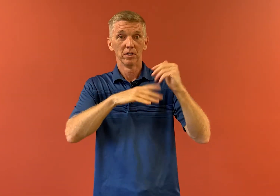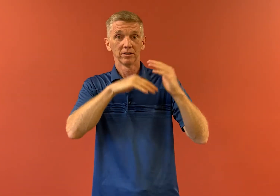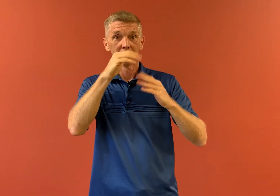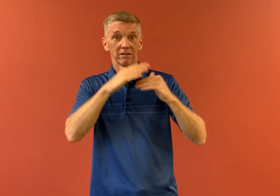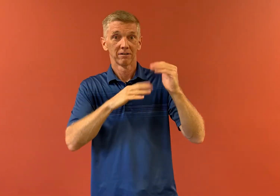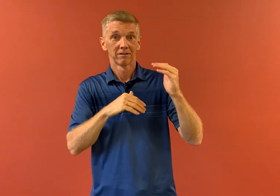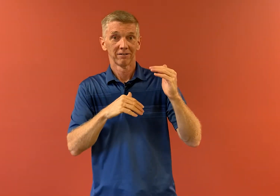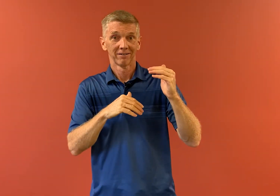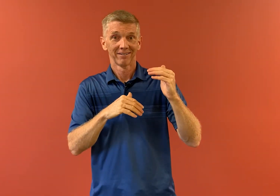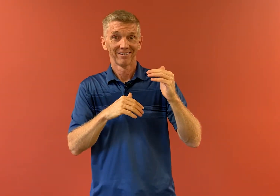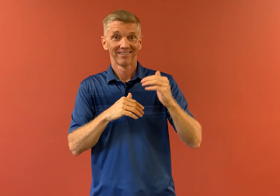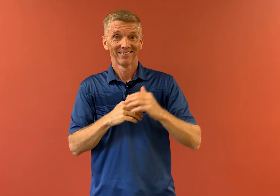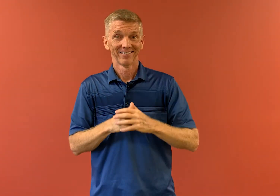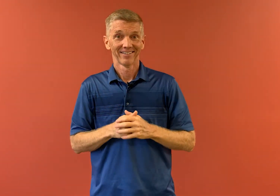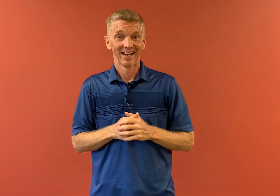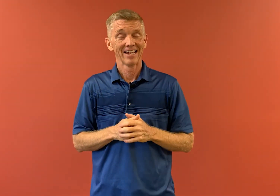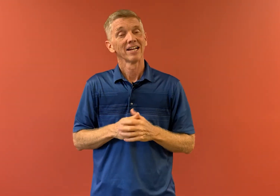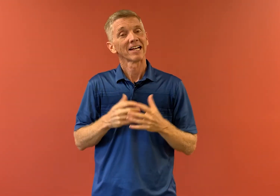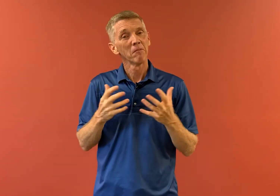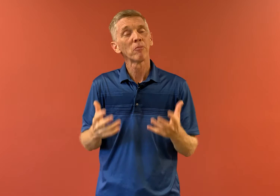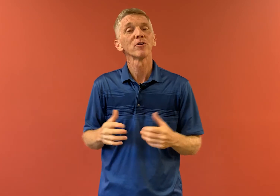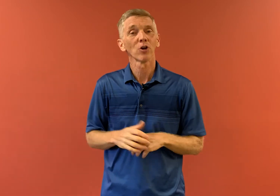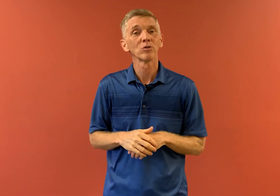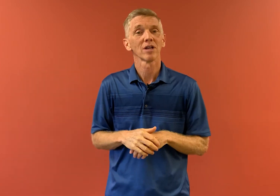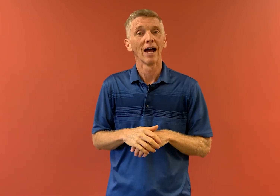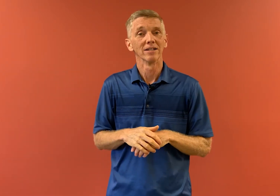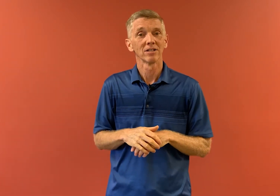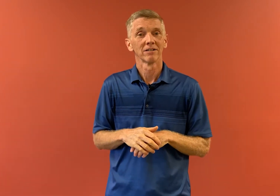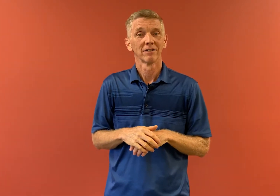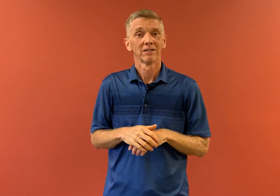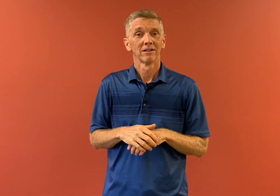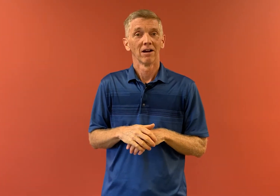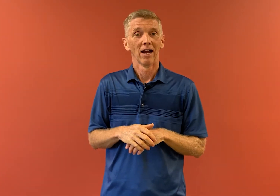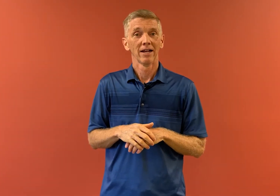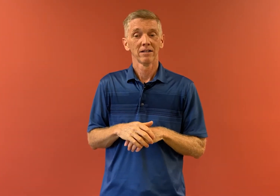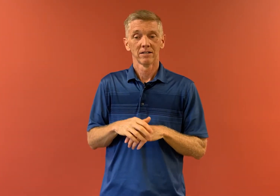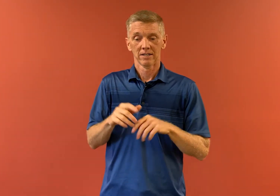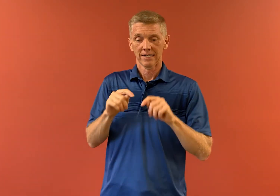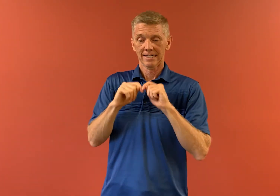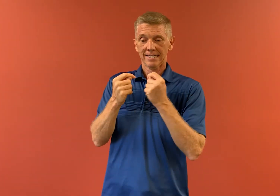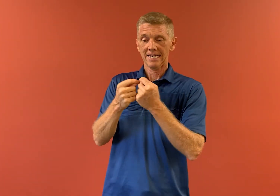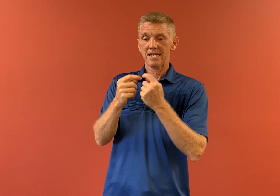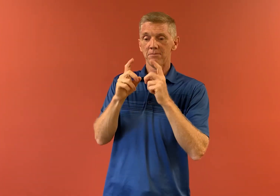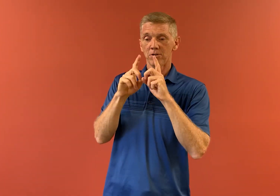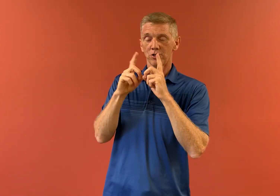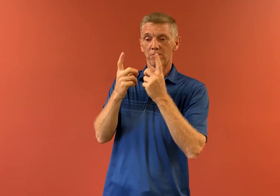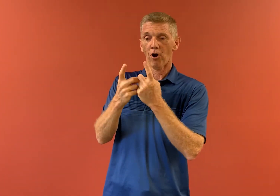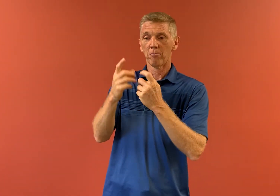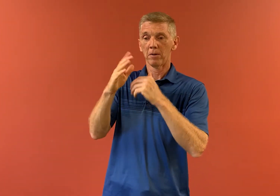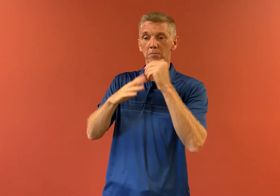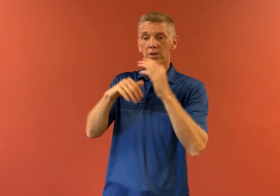building. Okay? Come up with your own signs. All right? Team, department,